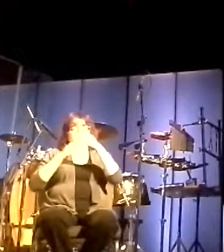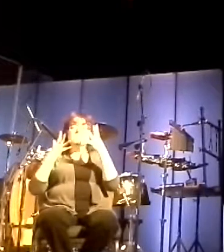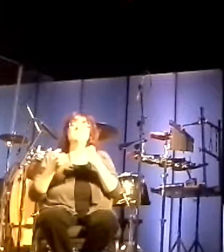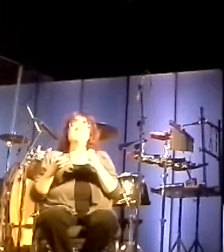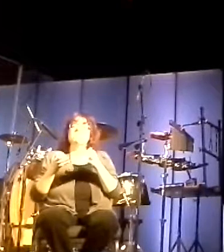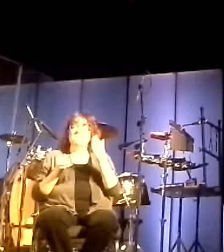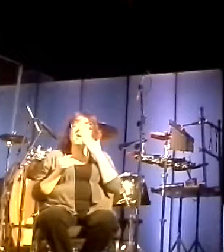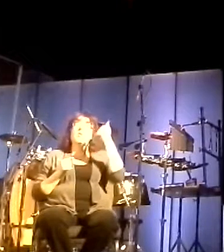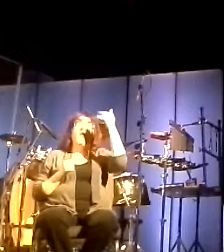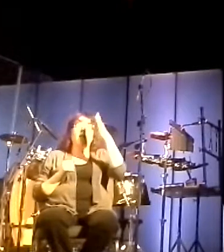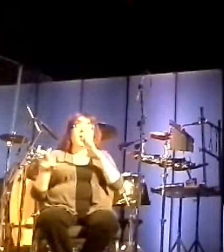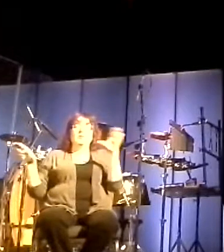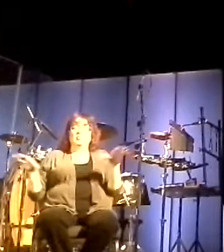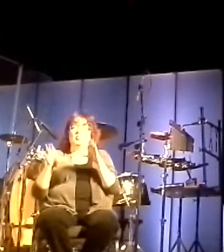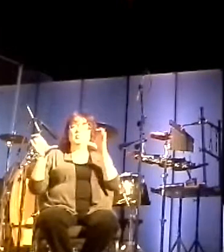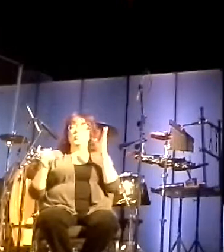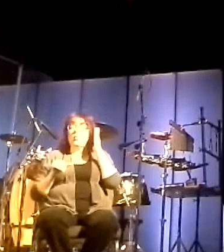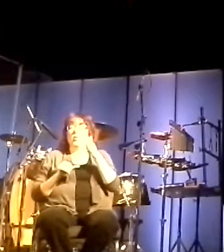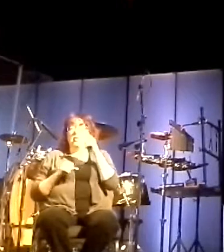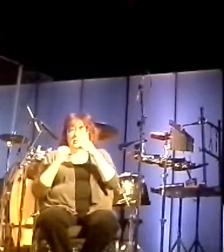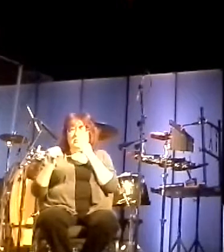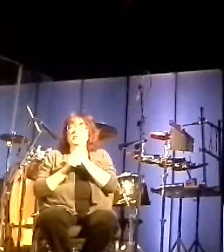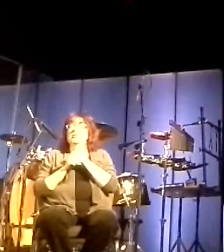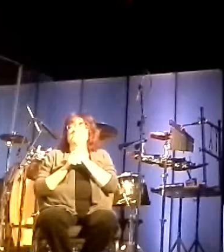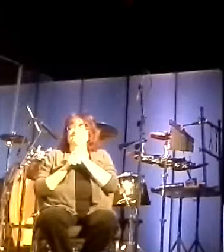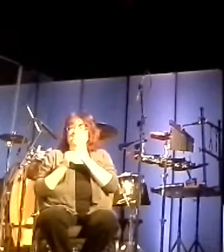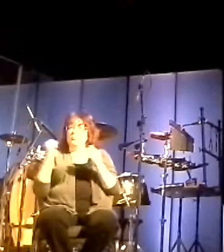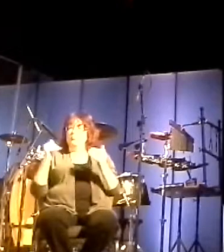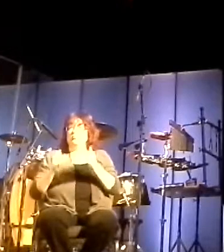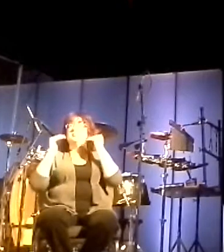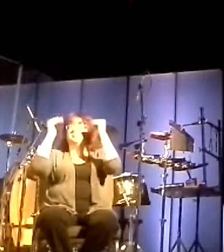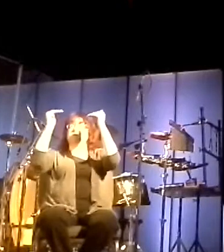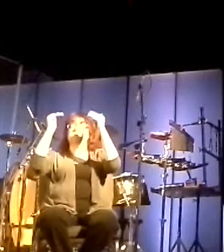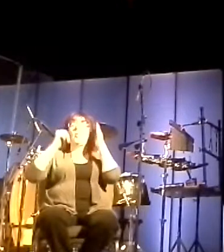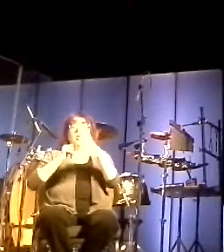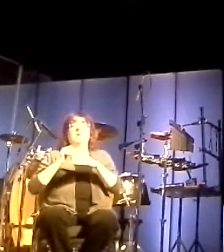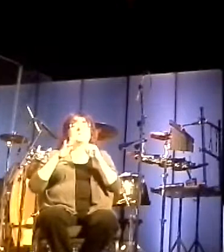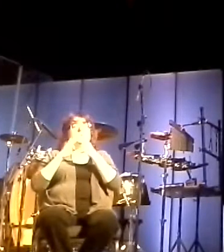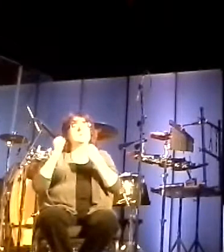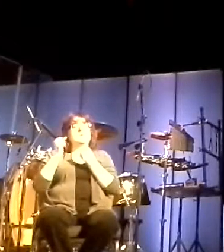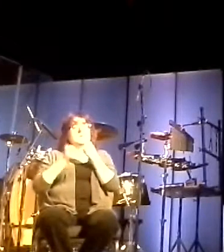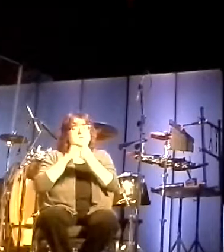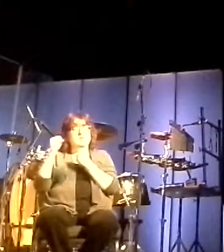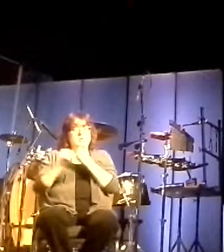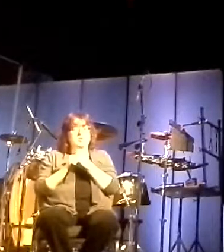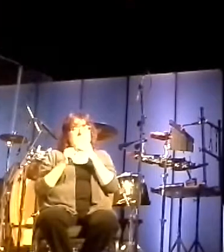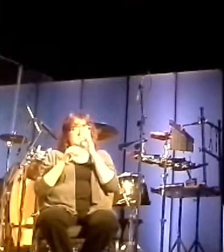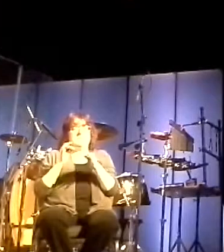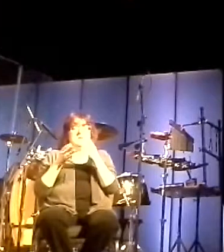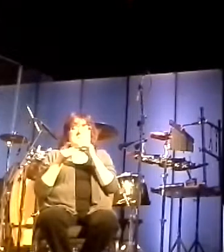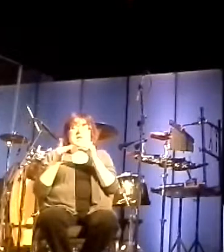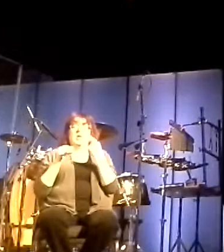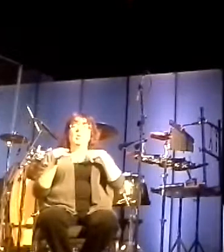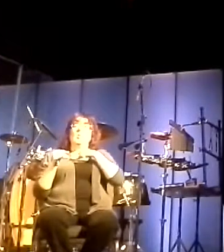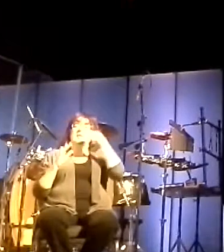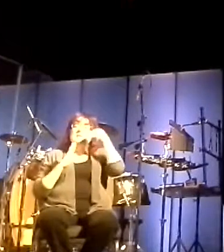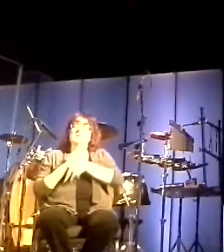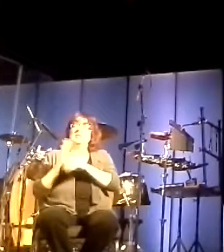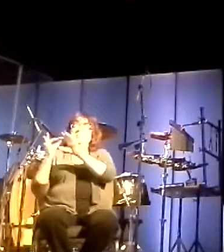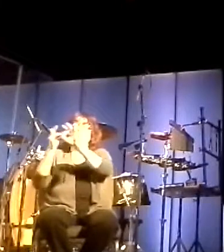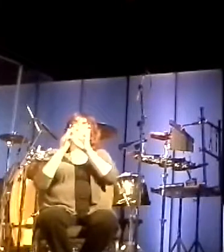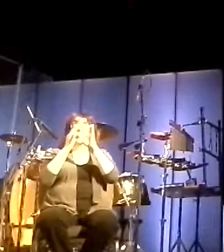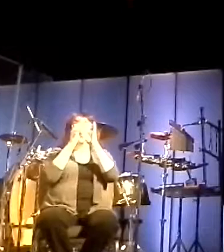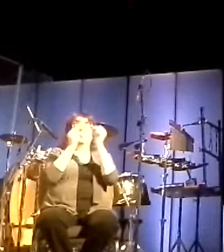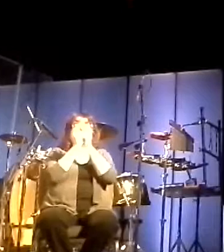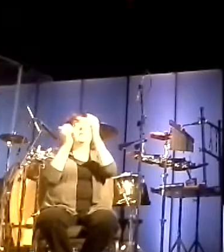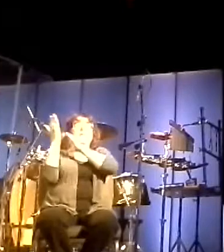it. And I know that God's going to do that in our lives this year. A whole new level. And so I want to start this year by simply saying, we need to be deep in our relationship